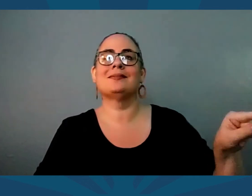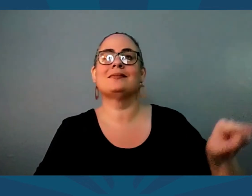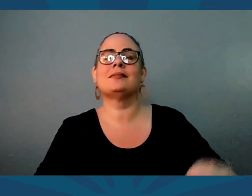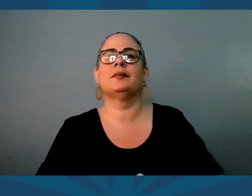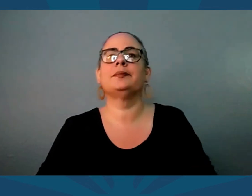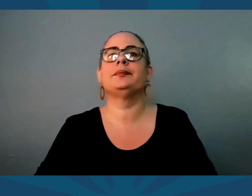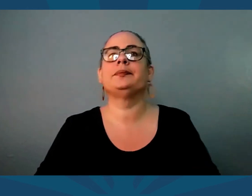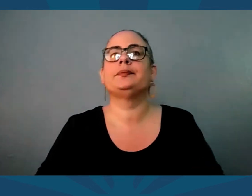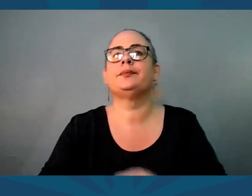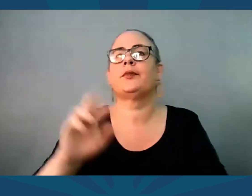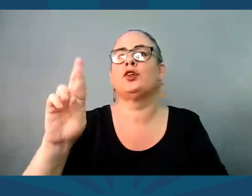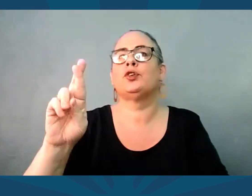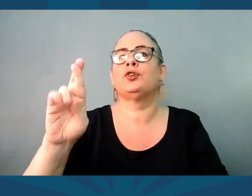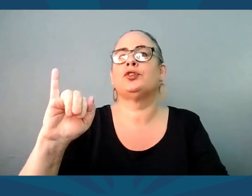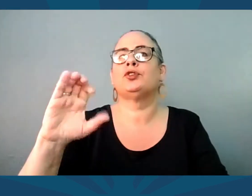La Paz